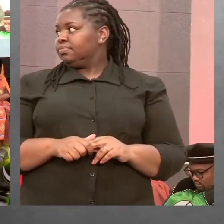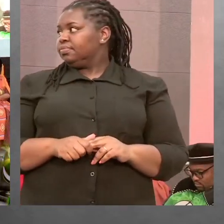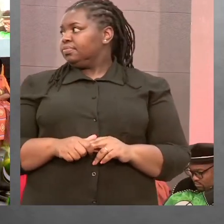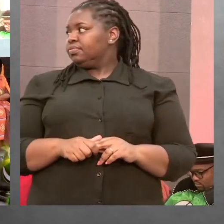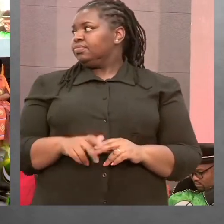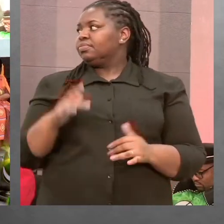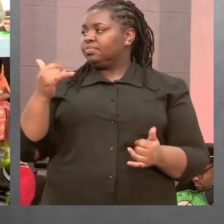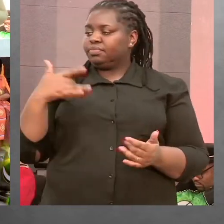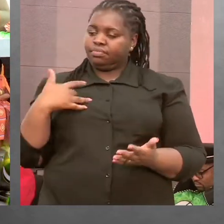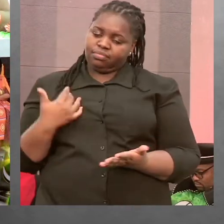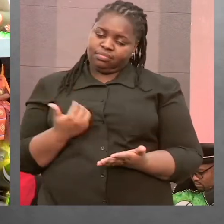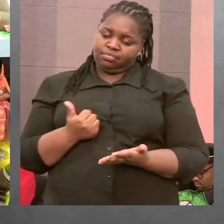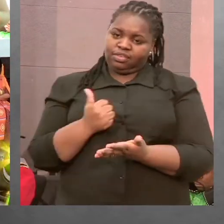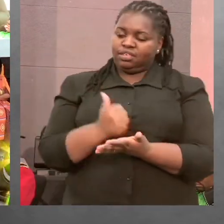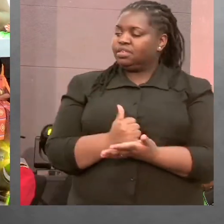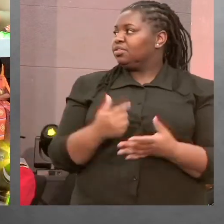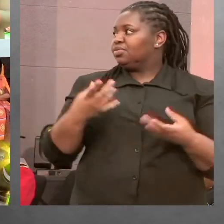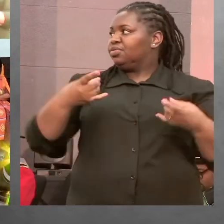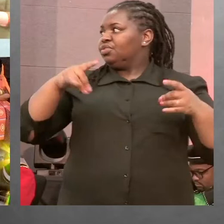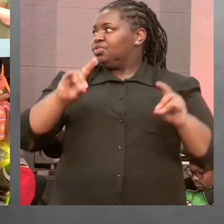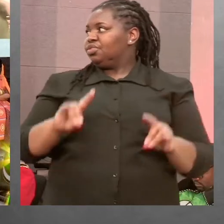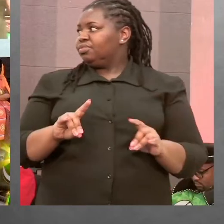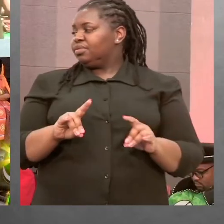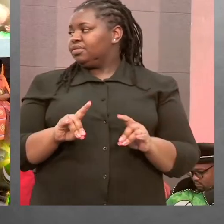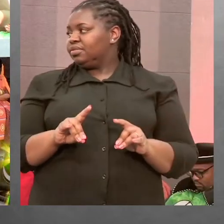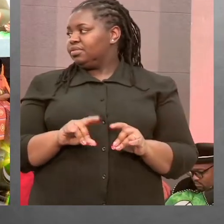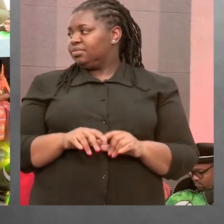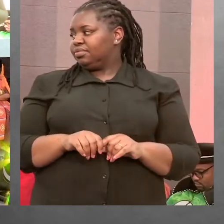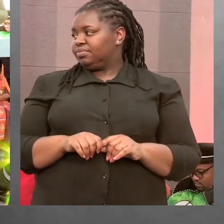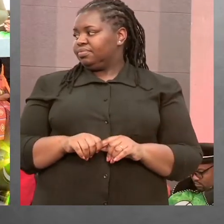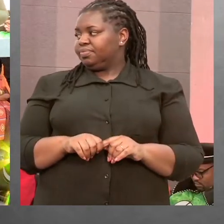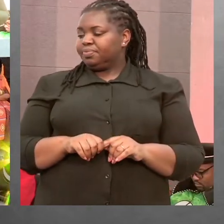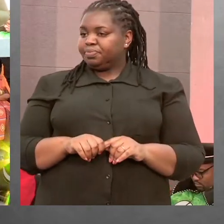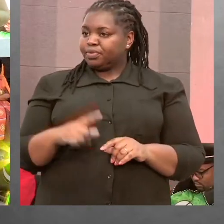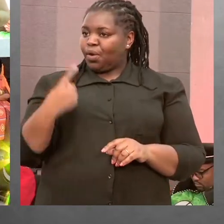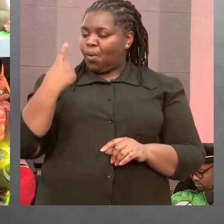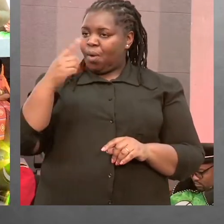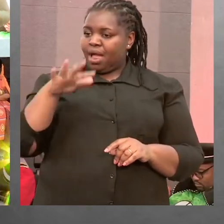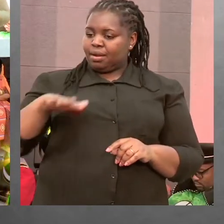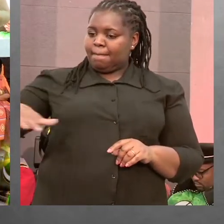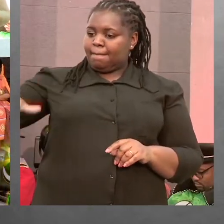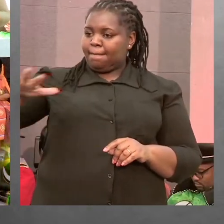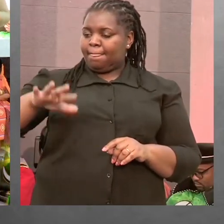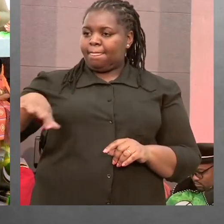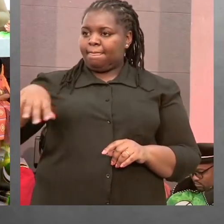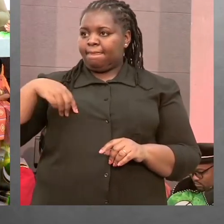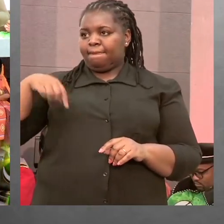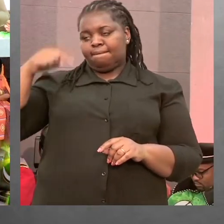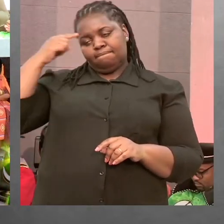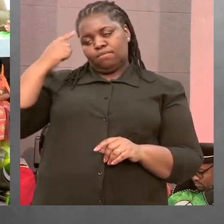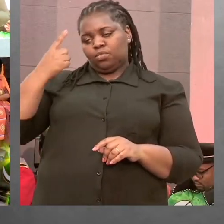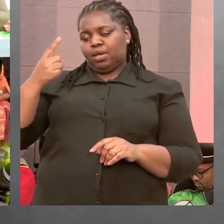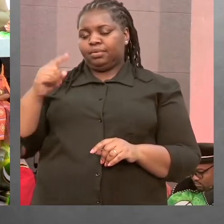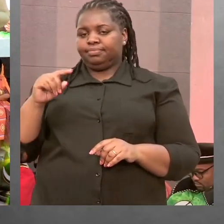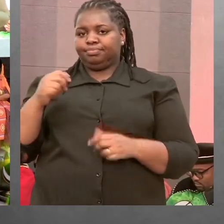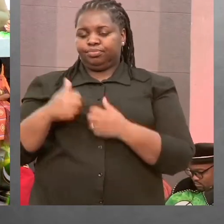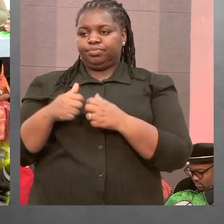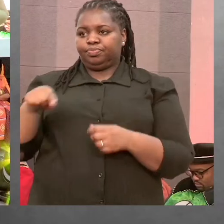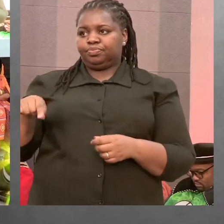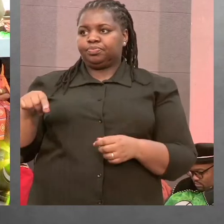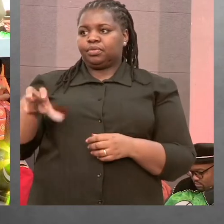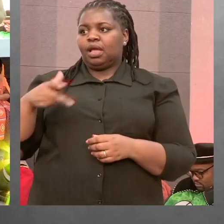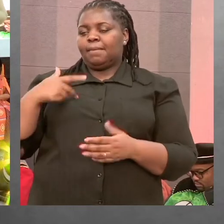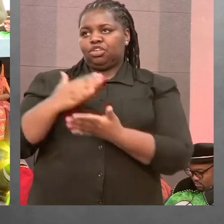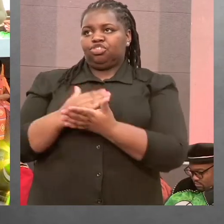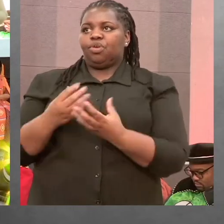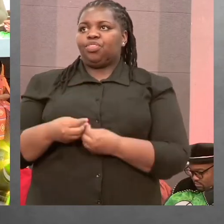As I'm sitting down, chairperson of the council, one area which is a glaring one in the province, which I must share